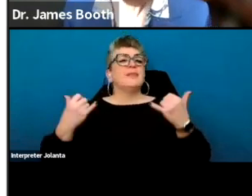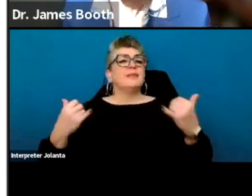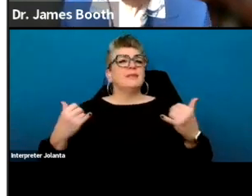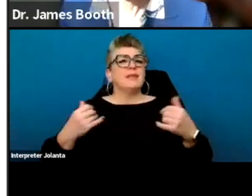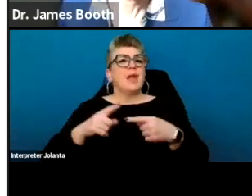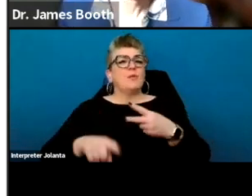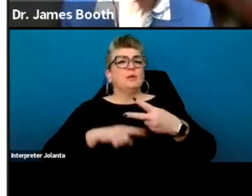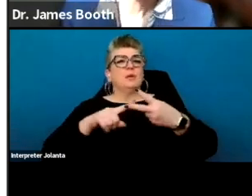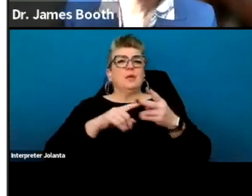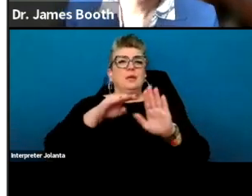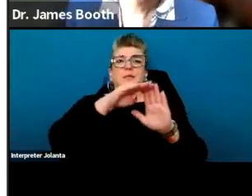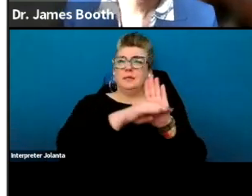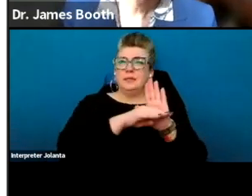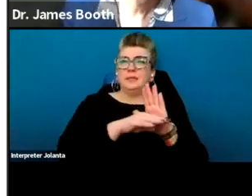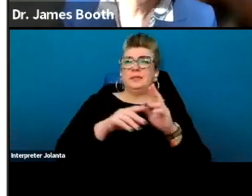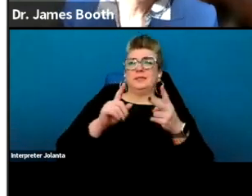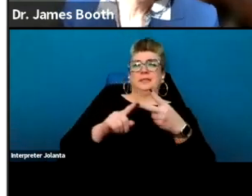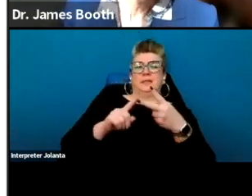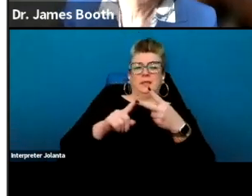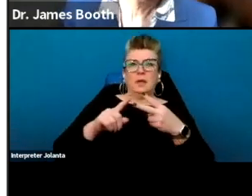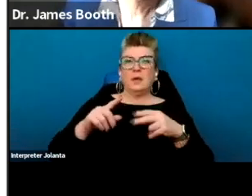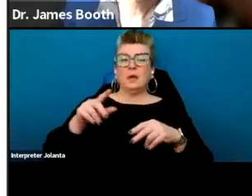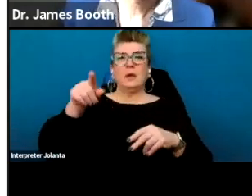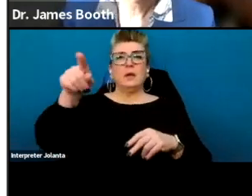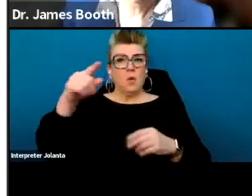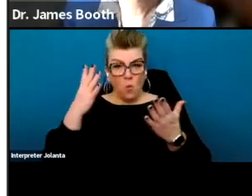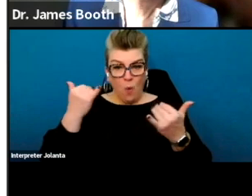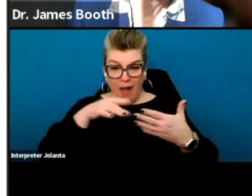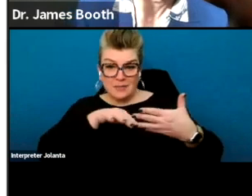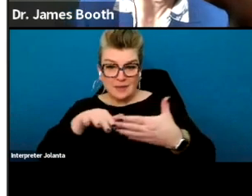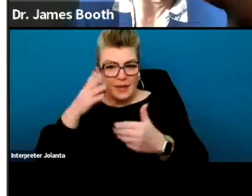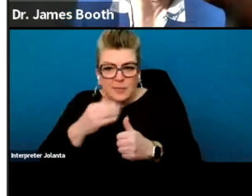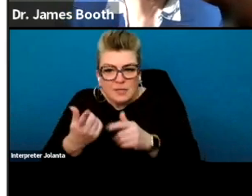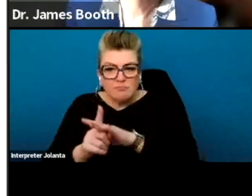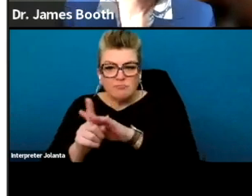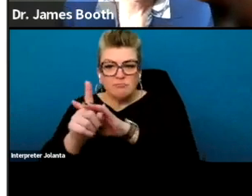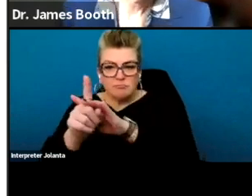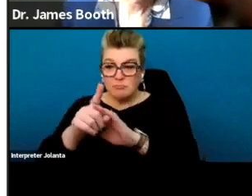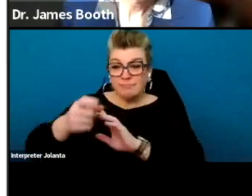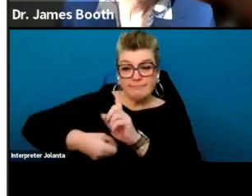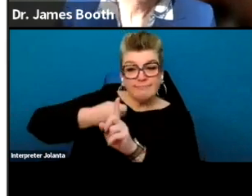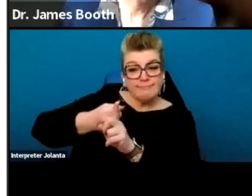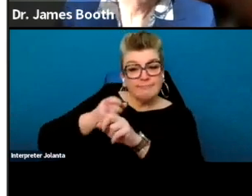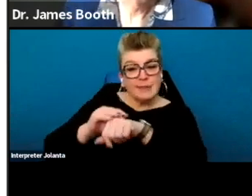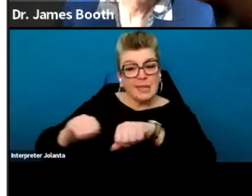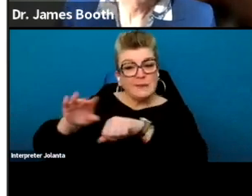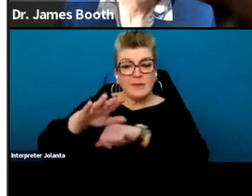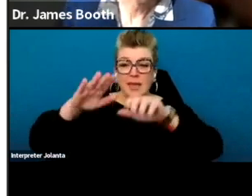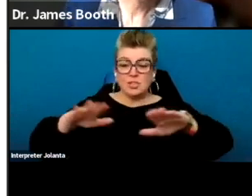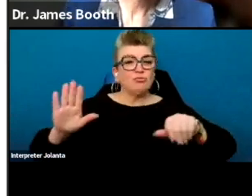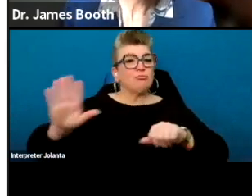is that language disorders are common, and the other is that they affect the daily function of children.